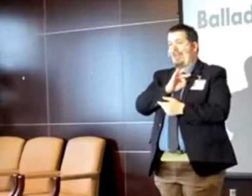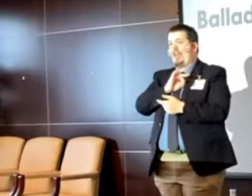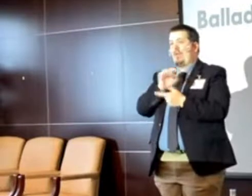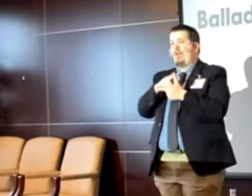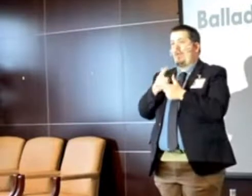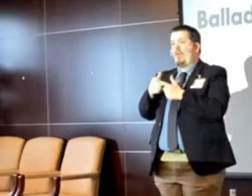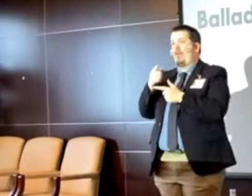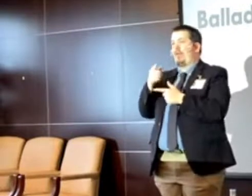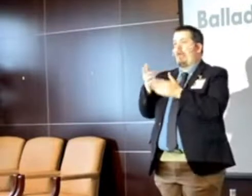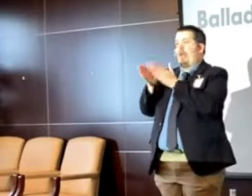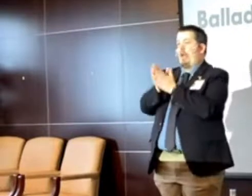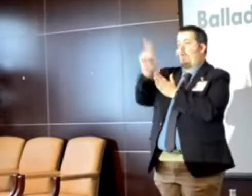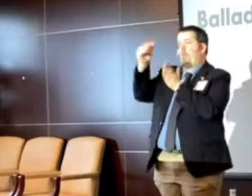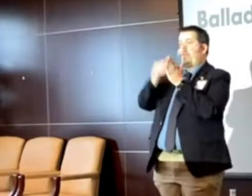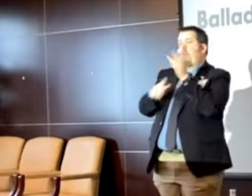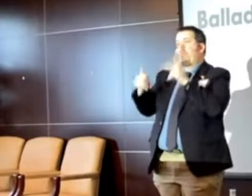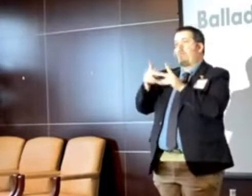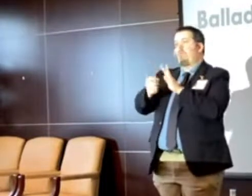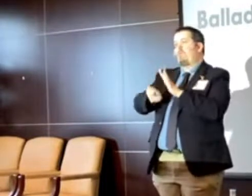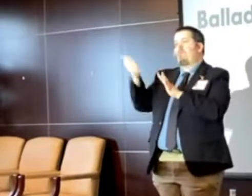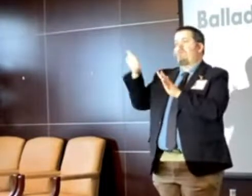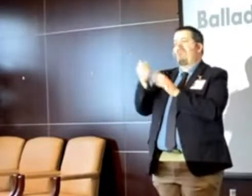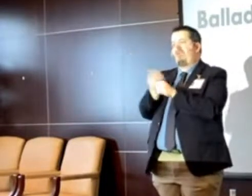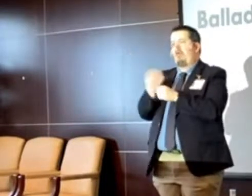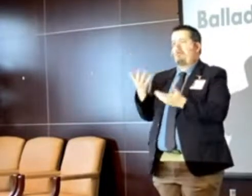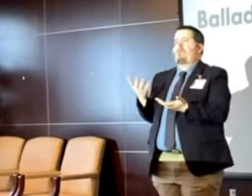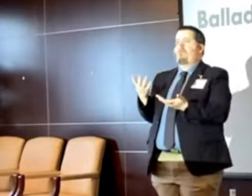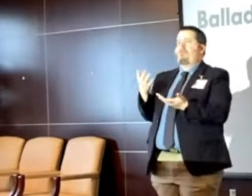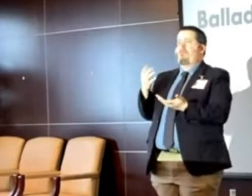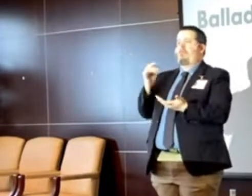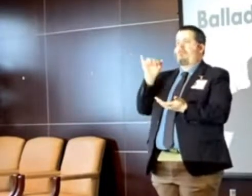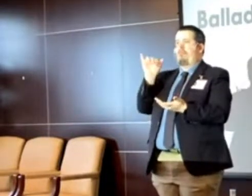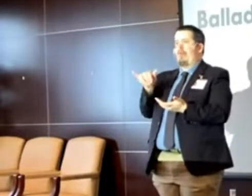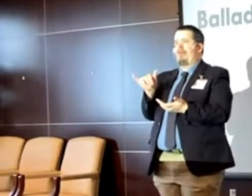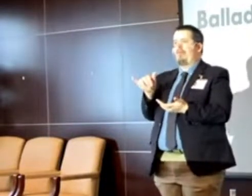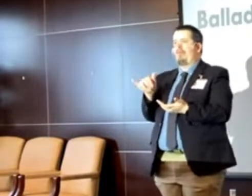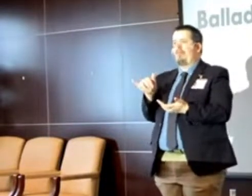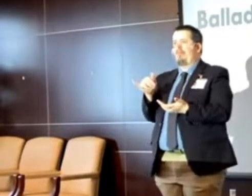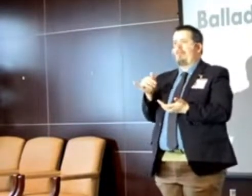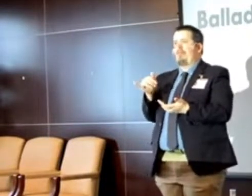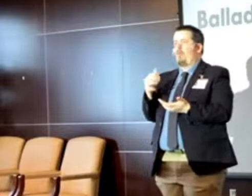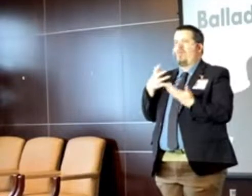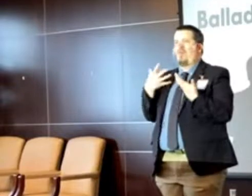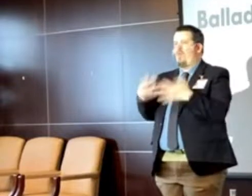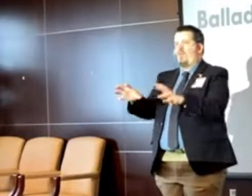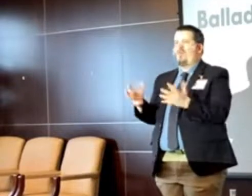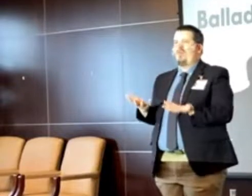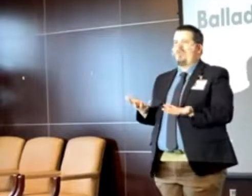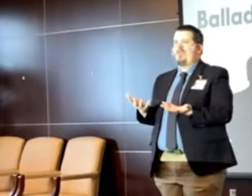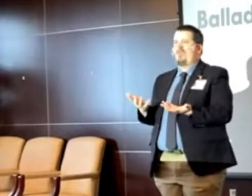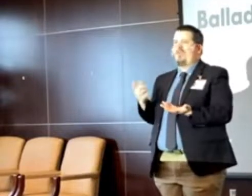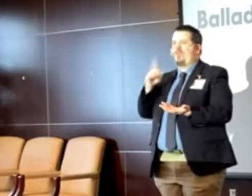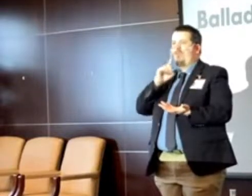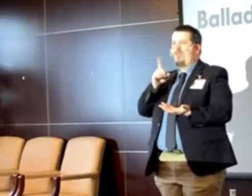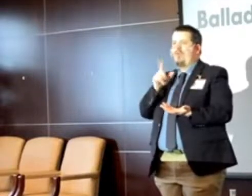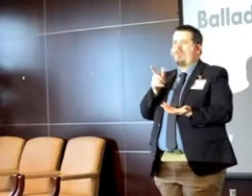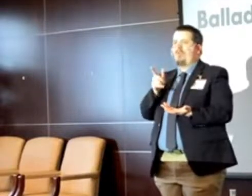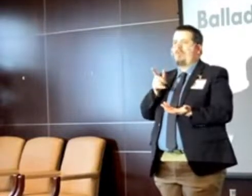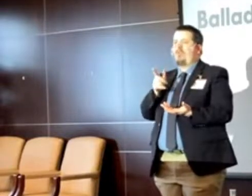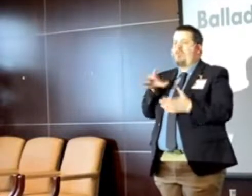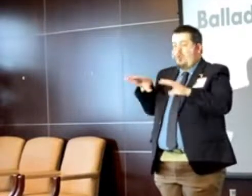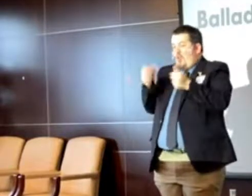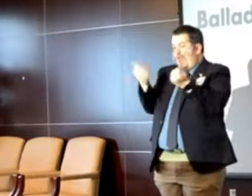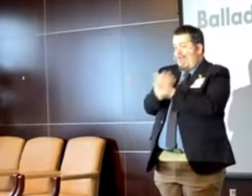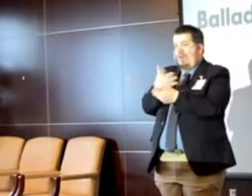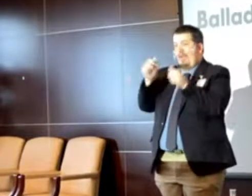to then turn around and ask 1,000 people to leave. That's something that we are loath to do, and we're going to do